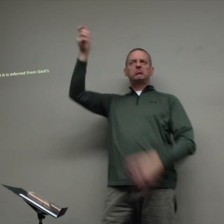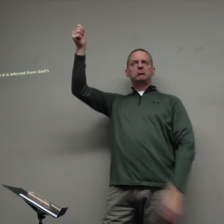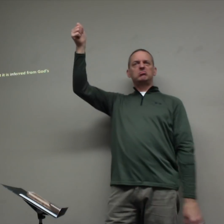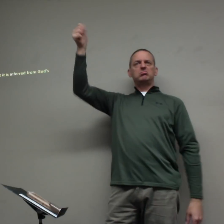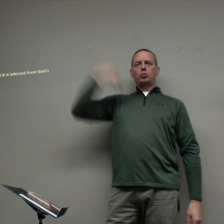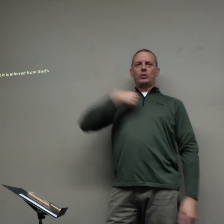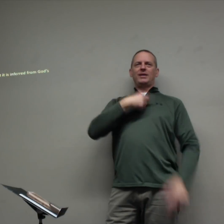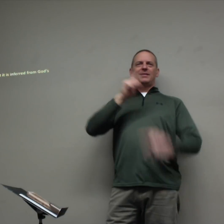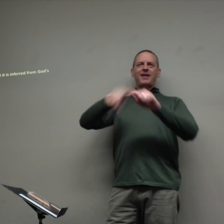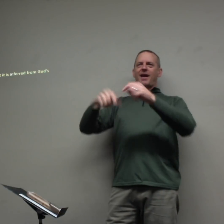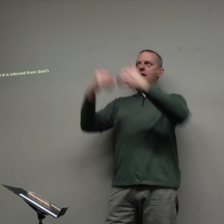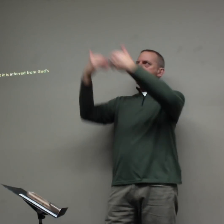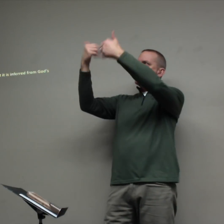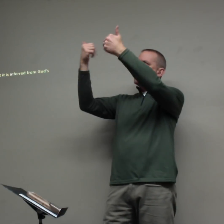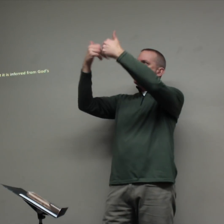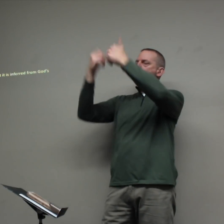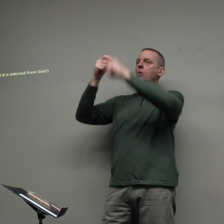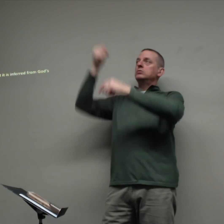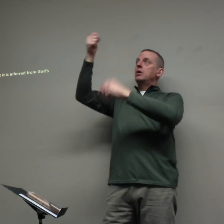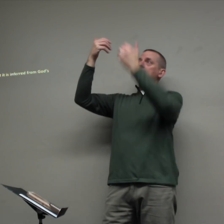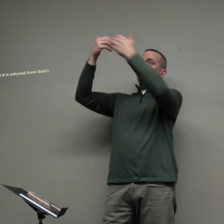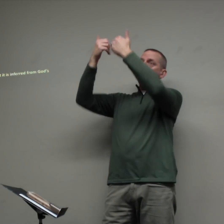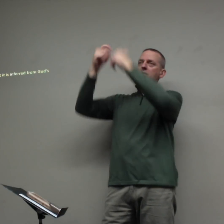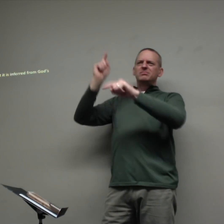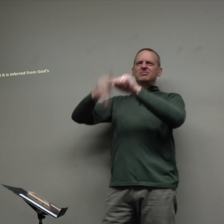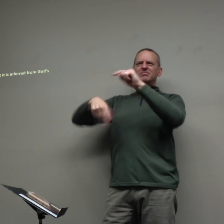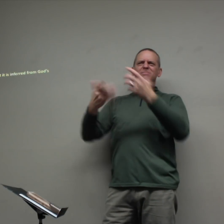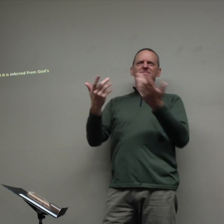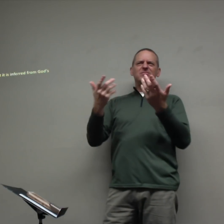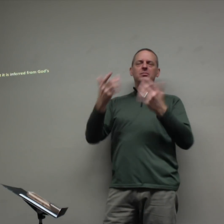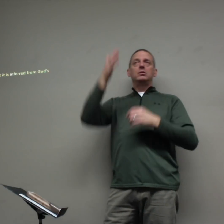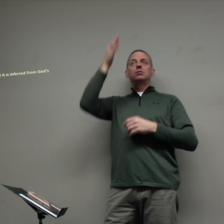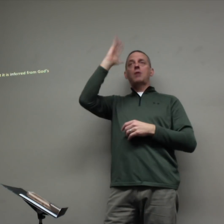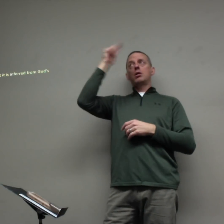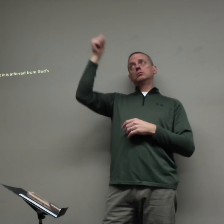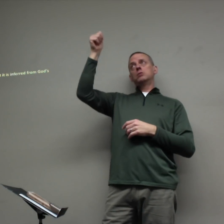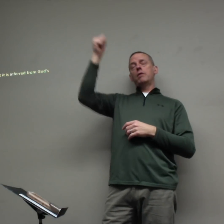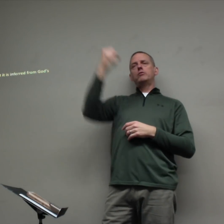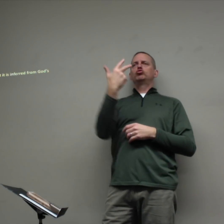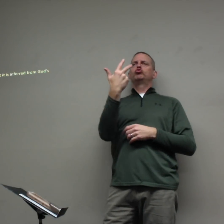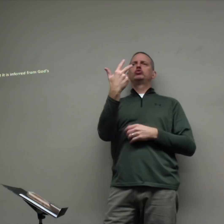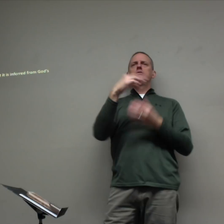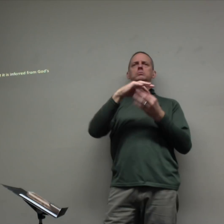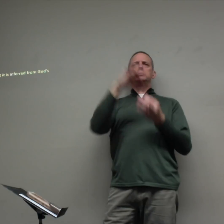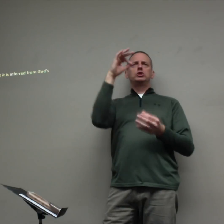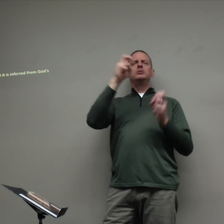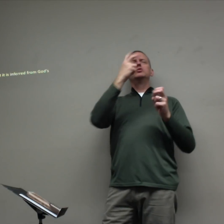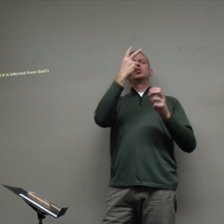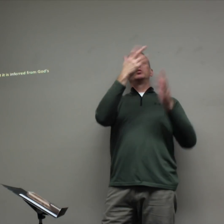being spirit. We can't divide spirit from God himself.